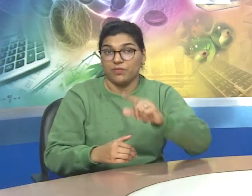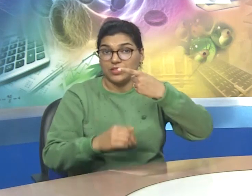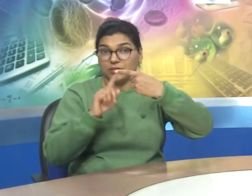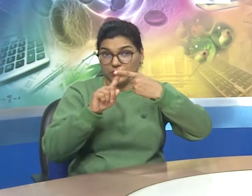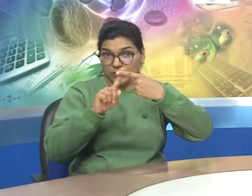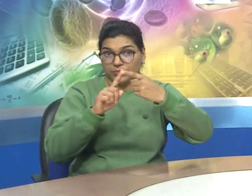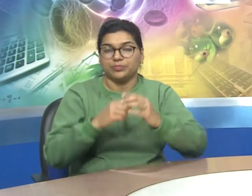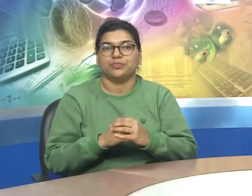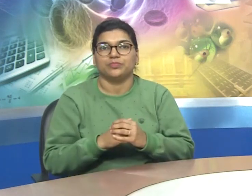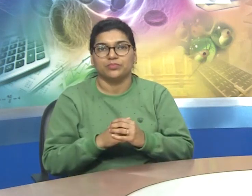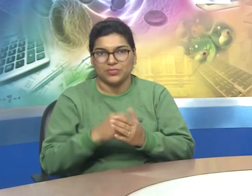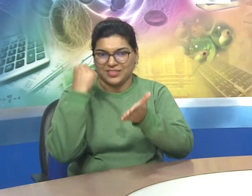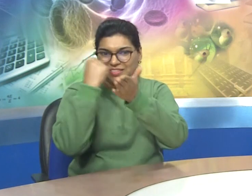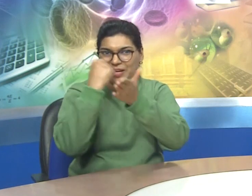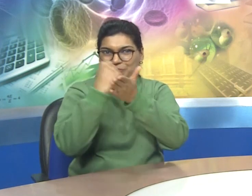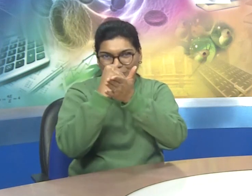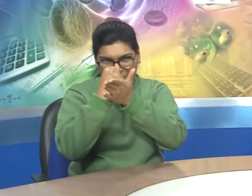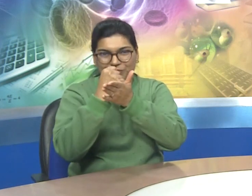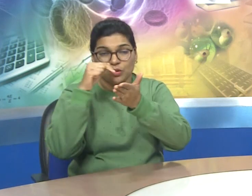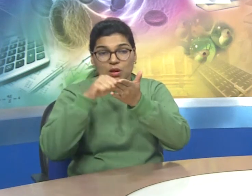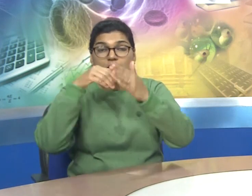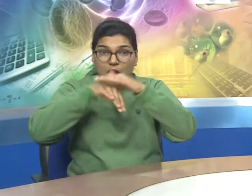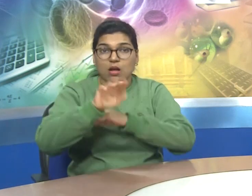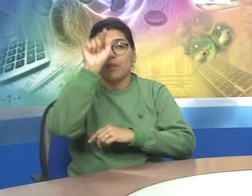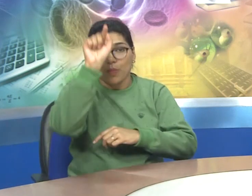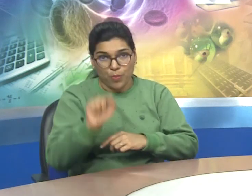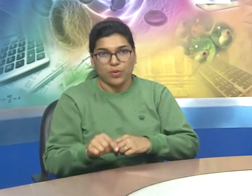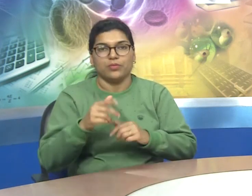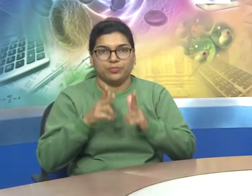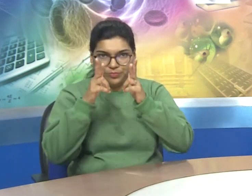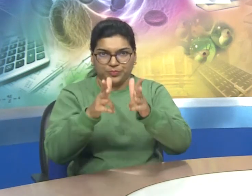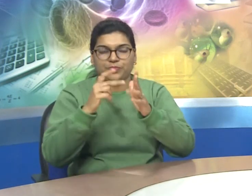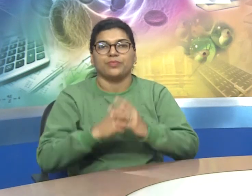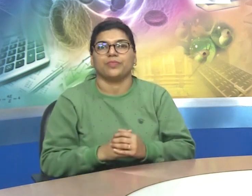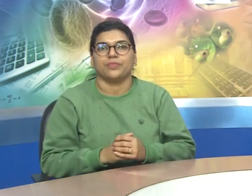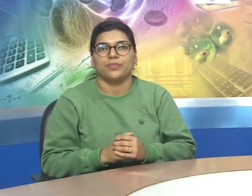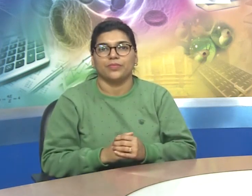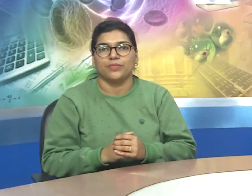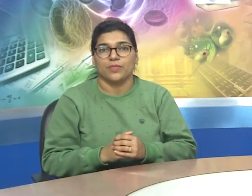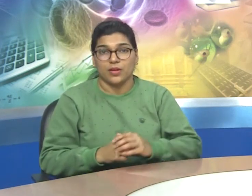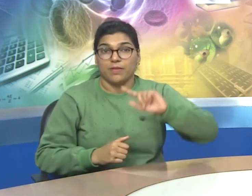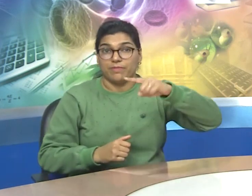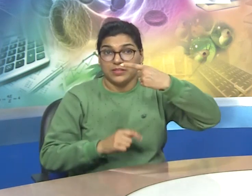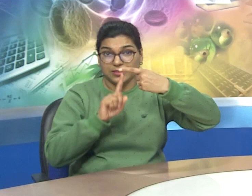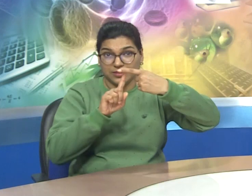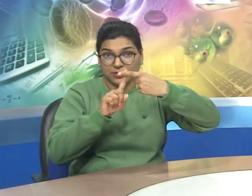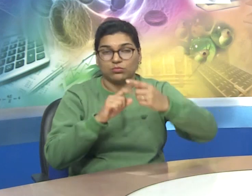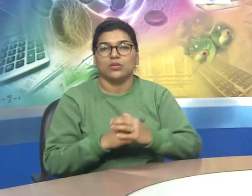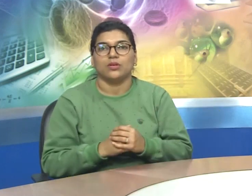Let us now understand the term notation. We will understand it in points. Point